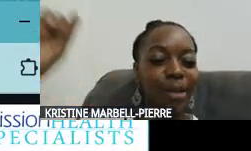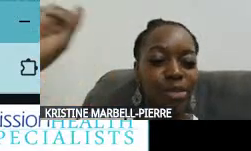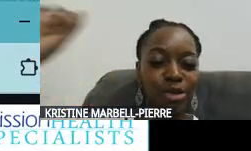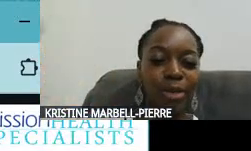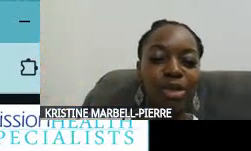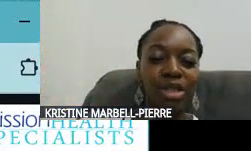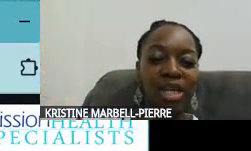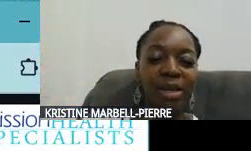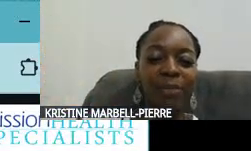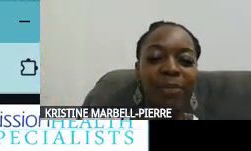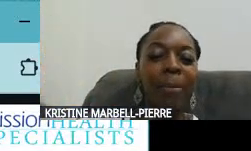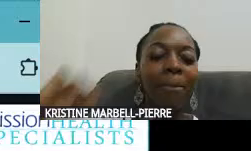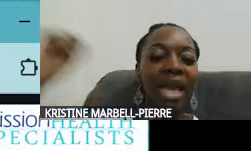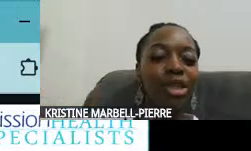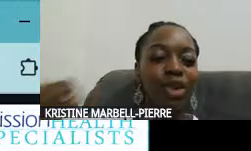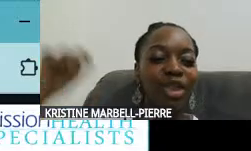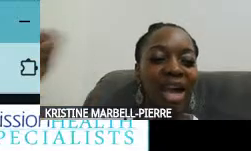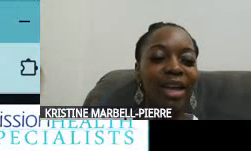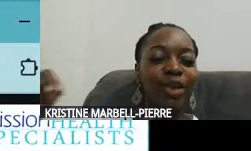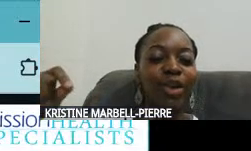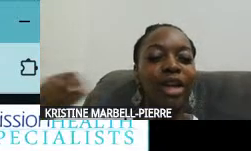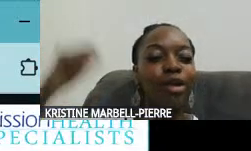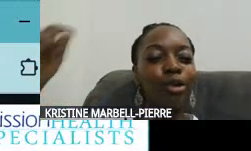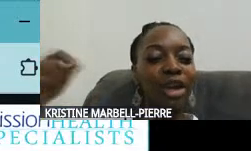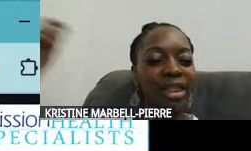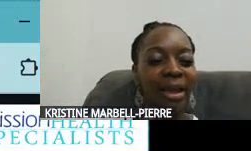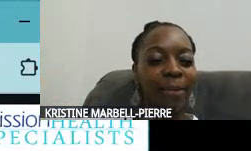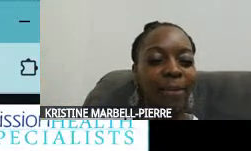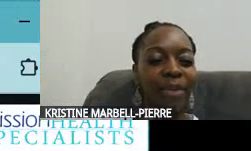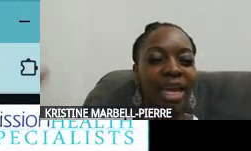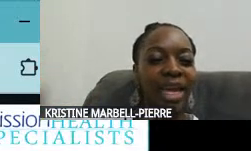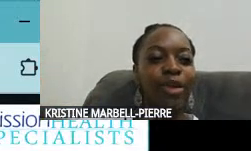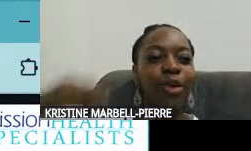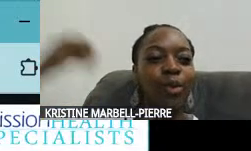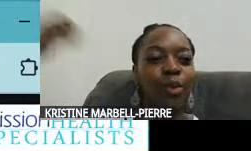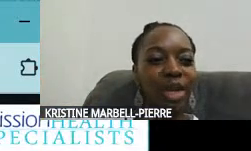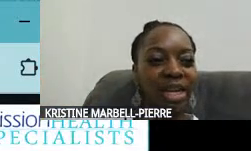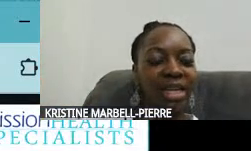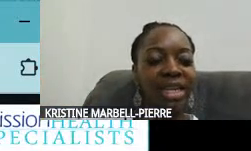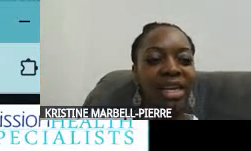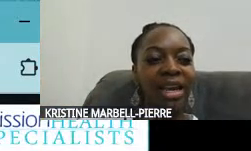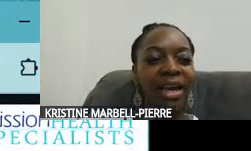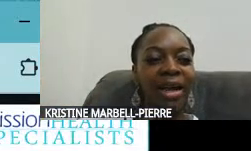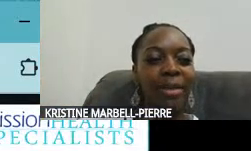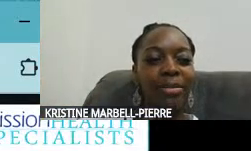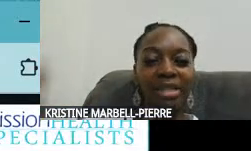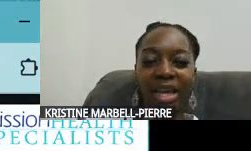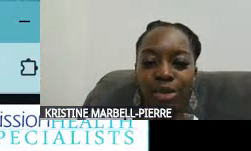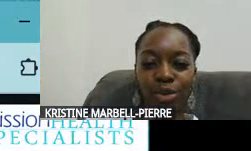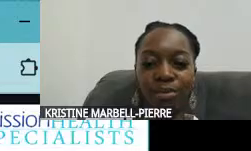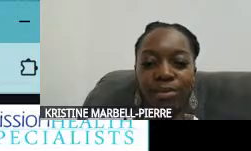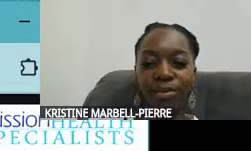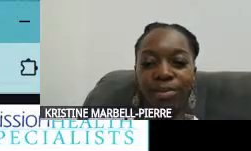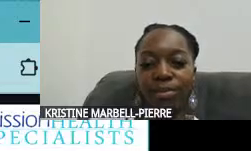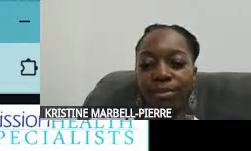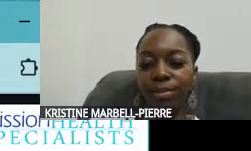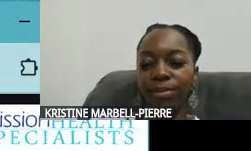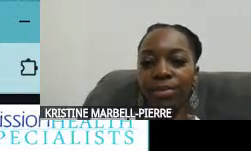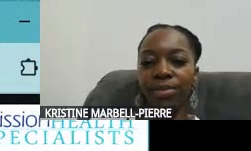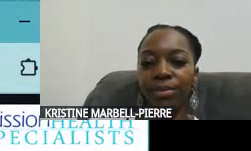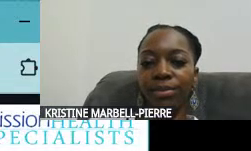like a prescription, make sure that you're including them in your weekly schedule.